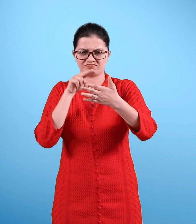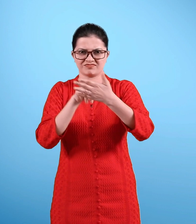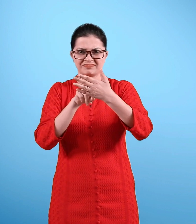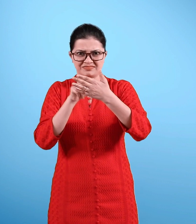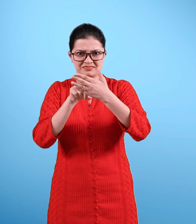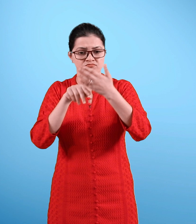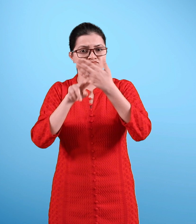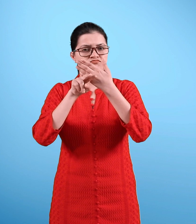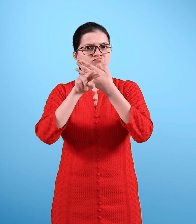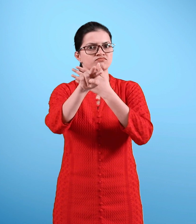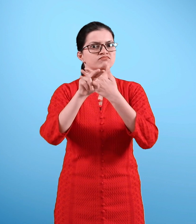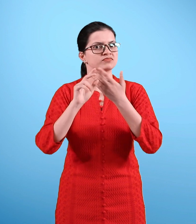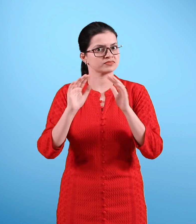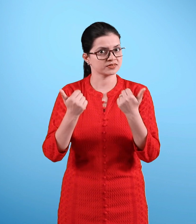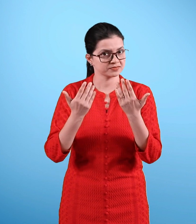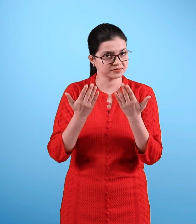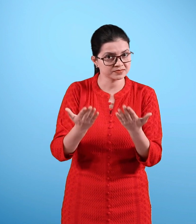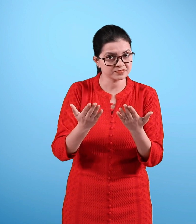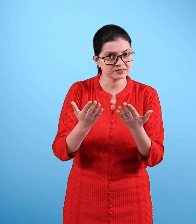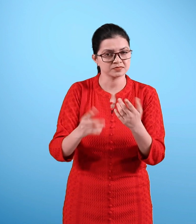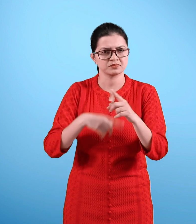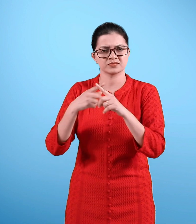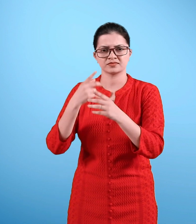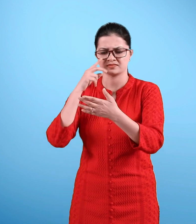Transparent, opaque and translucent objects.